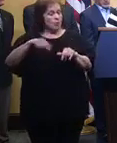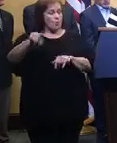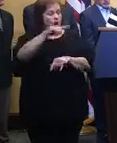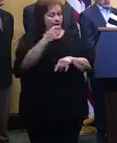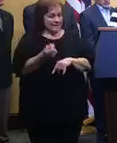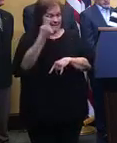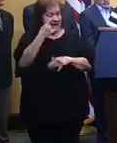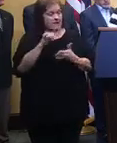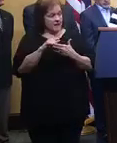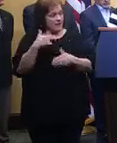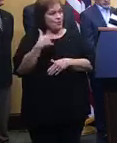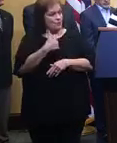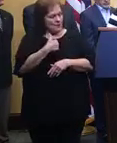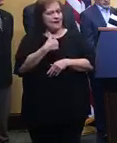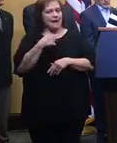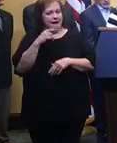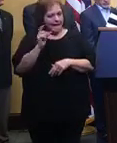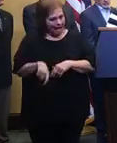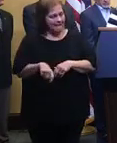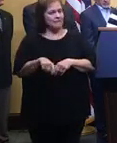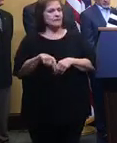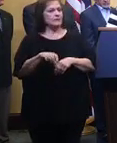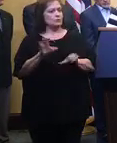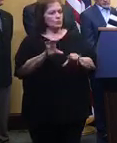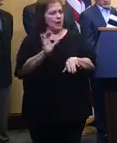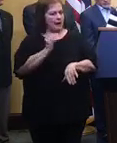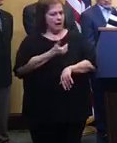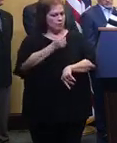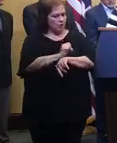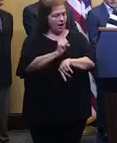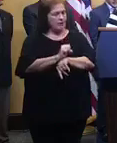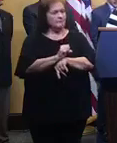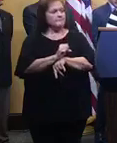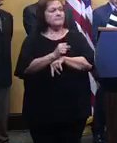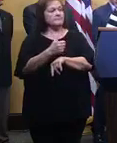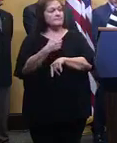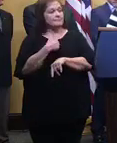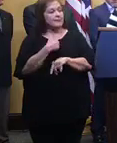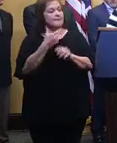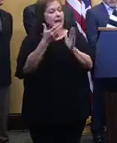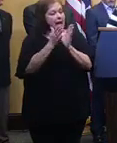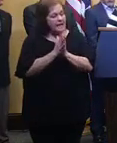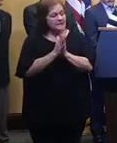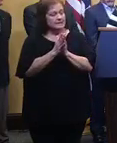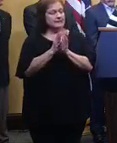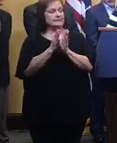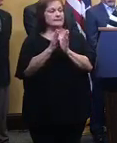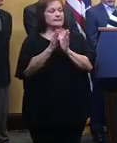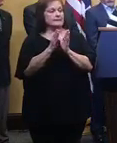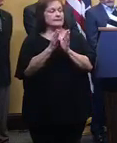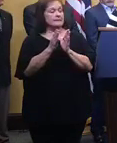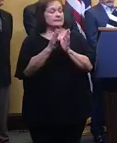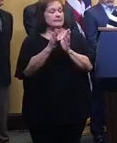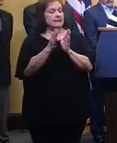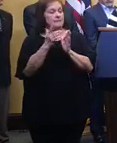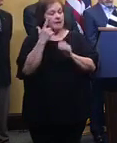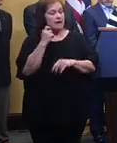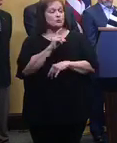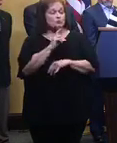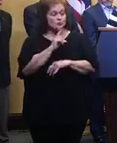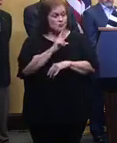understands that we all have a role to play, and I'm asking for their consideration, because it